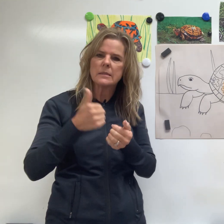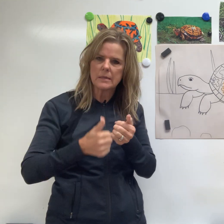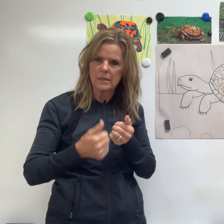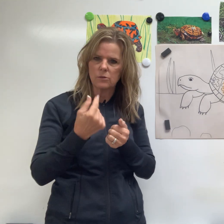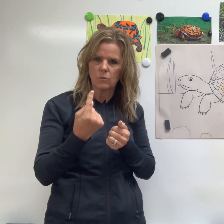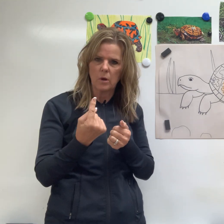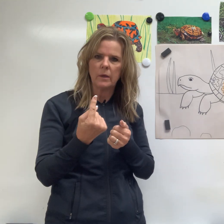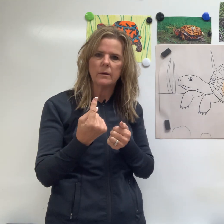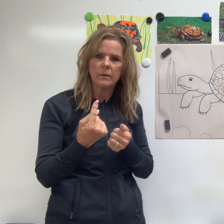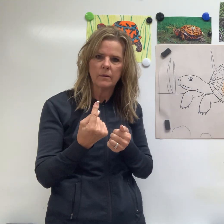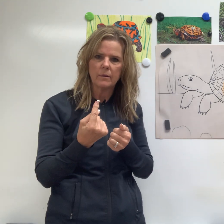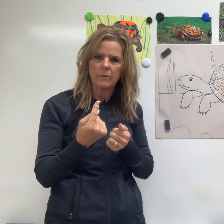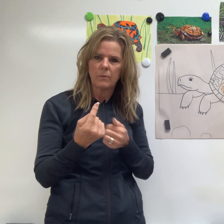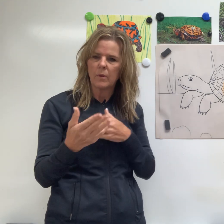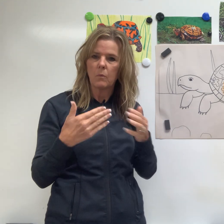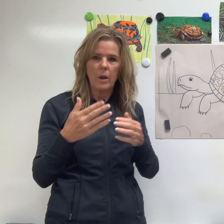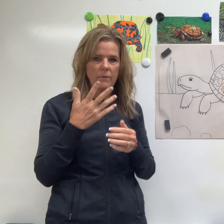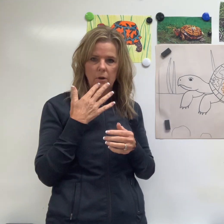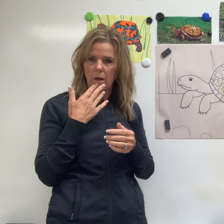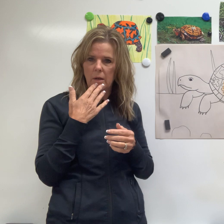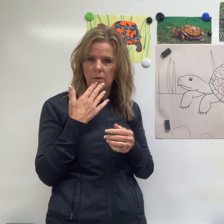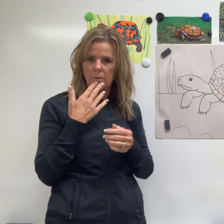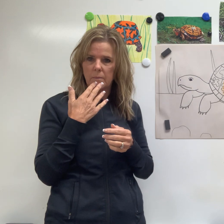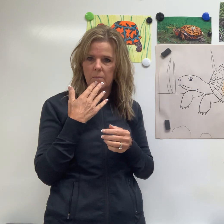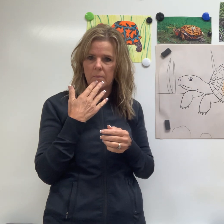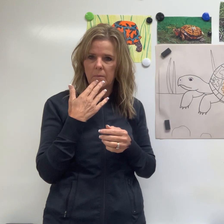design with whatever colors